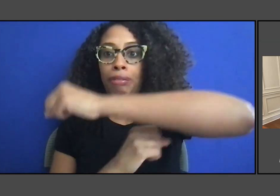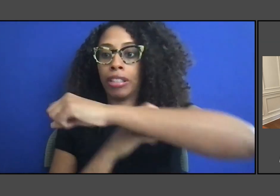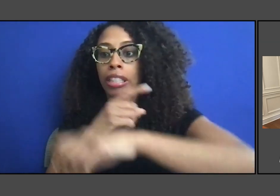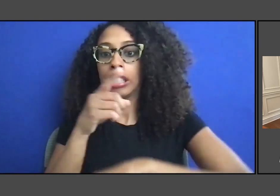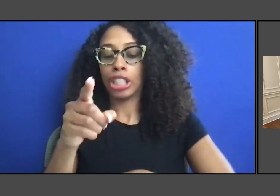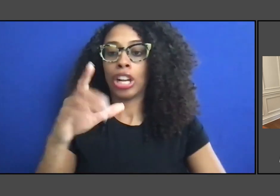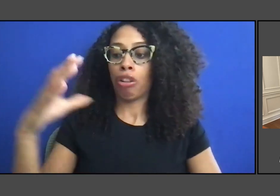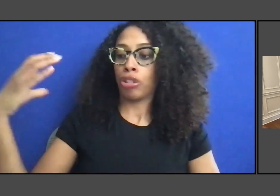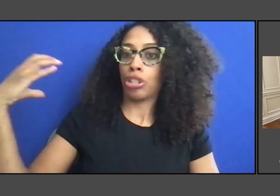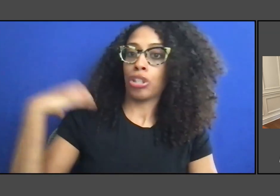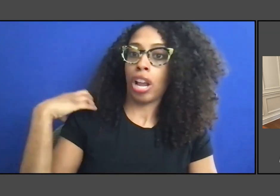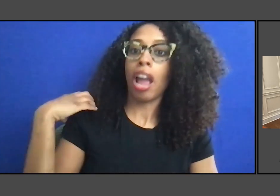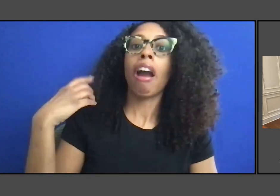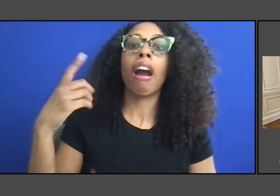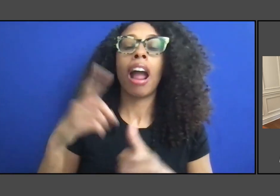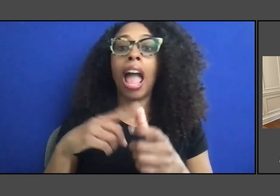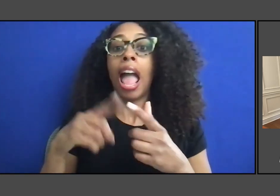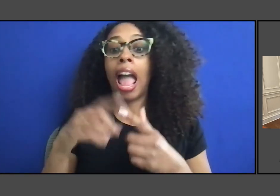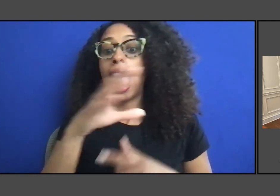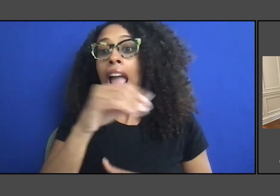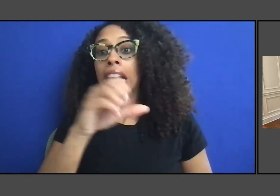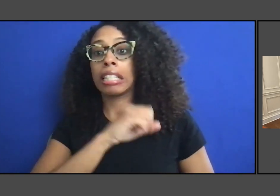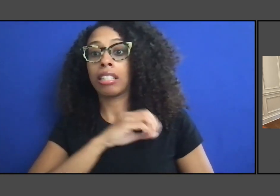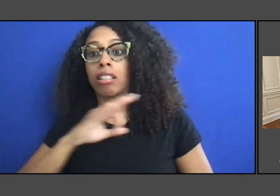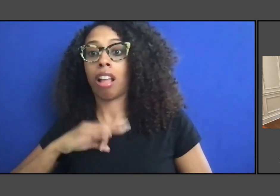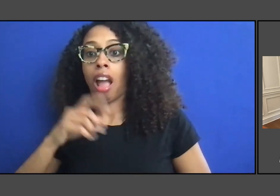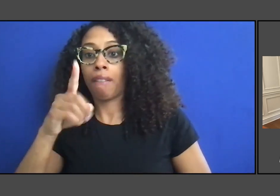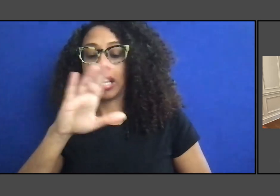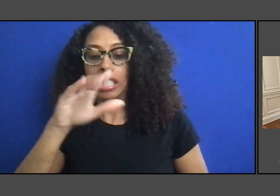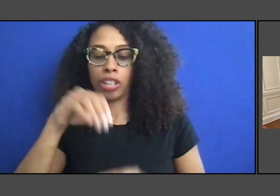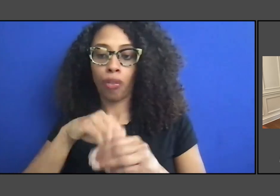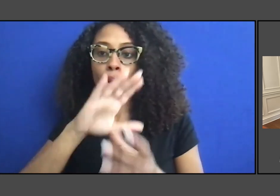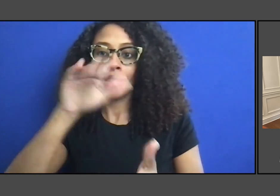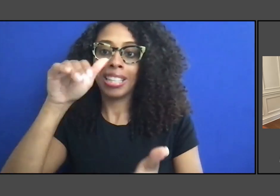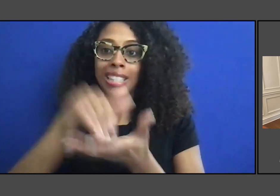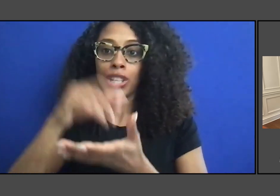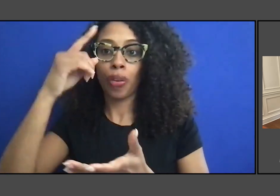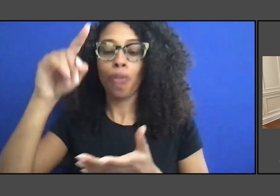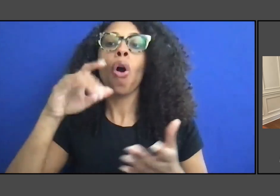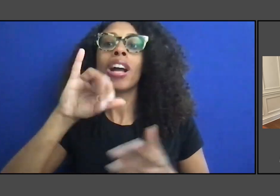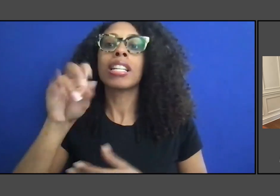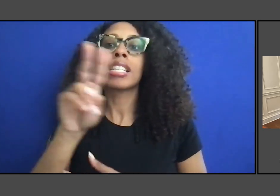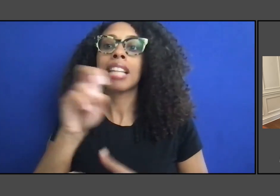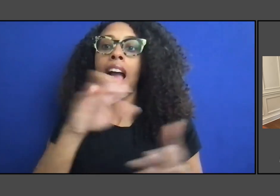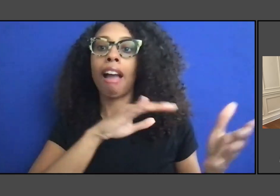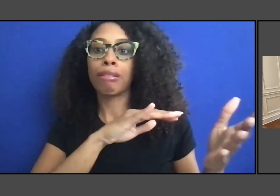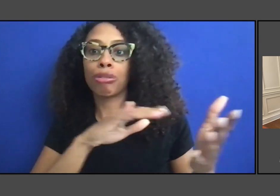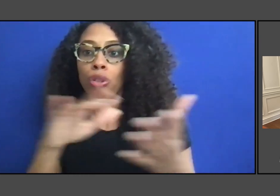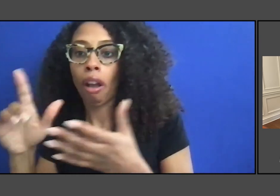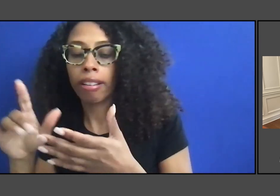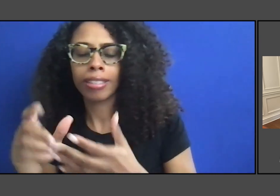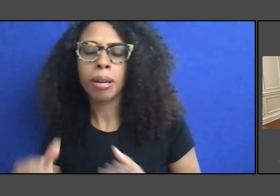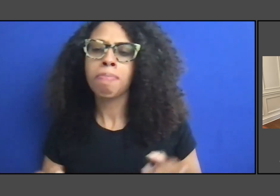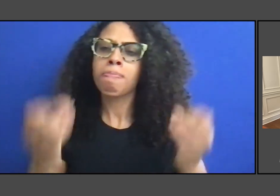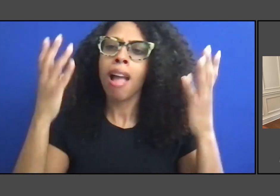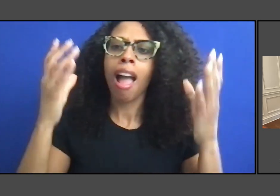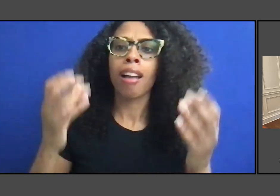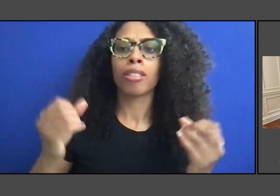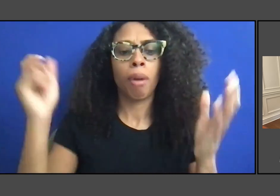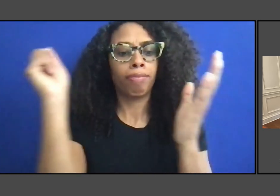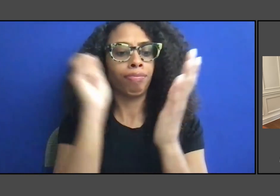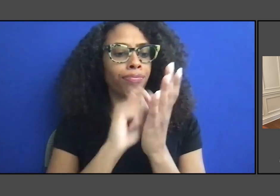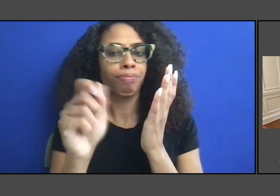faculty, as well as being part of the Center for Jazz Studies. Her countless writings and many books range from